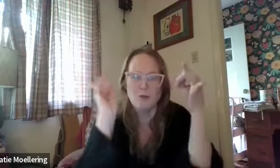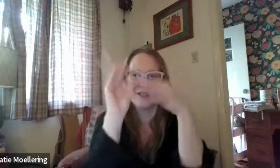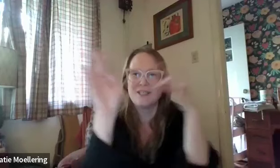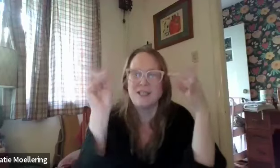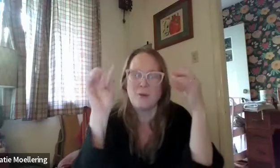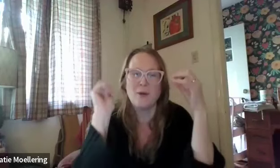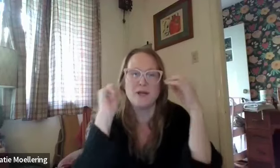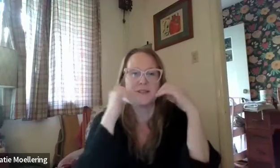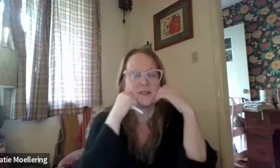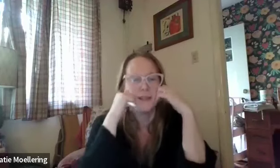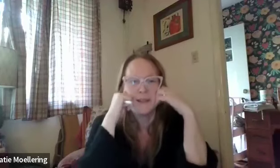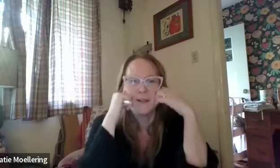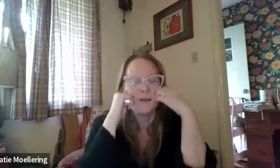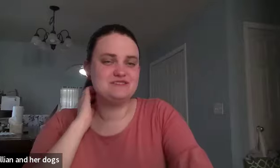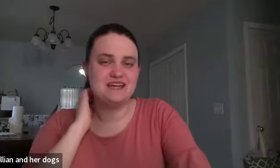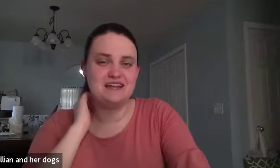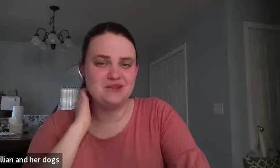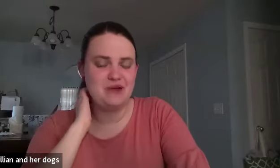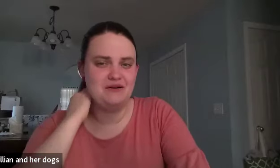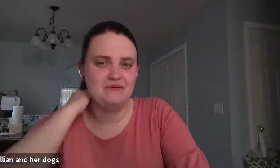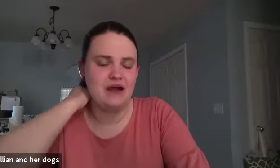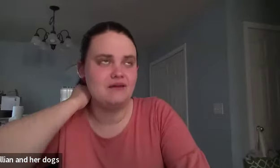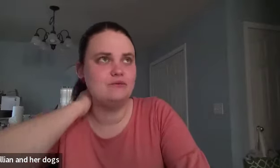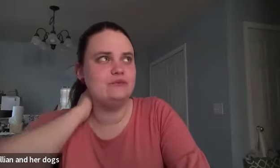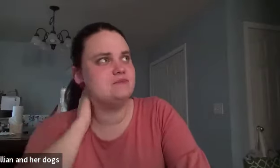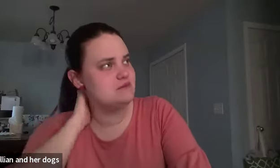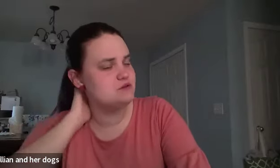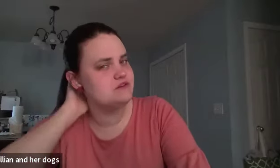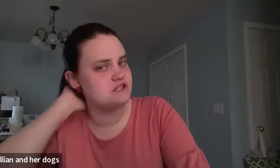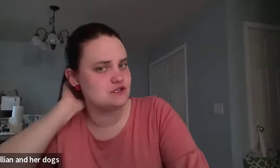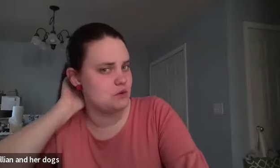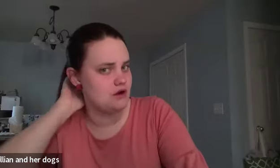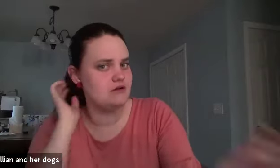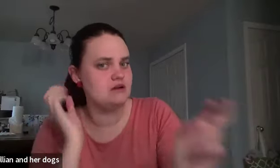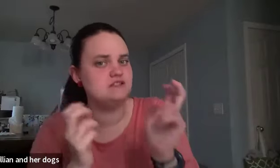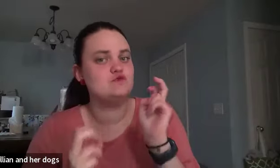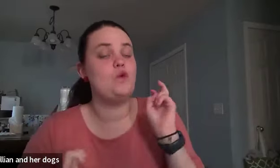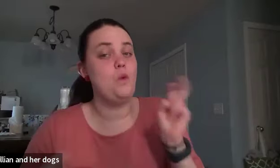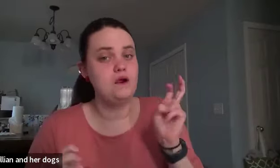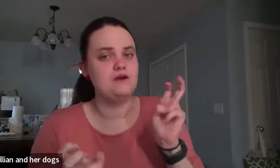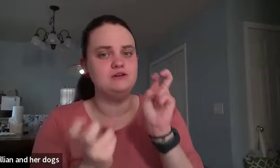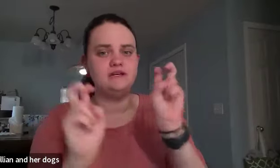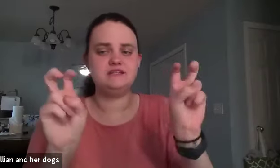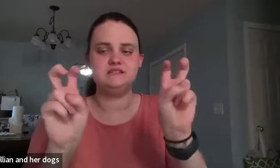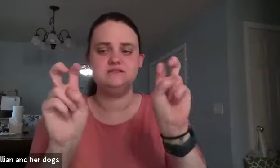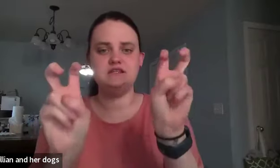raccoons, what else? I was gonna say sometimes we've done squirrel because squirrel is it's